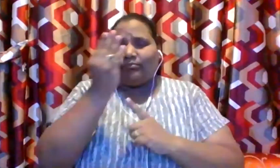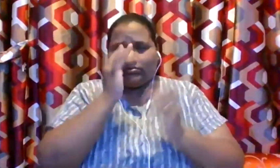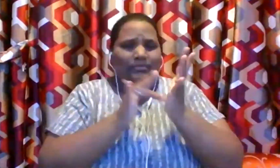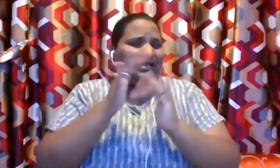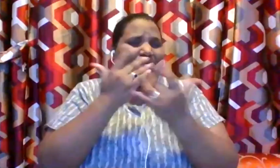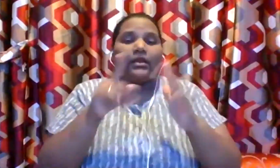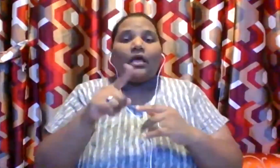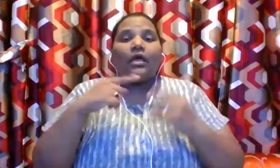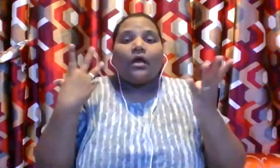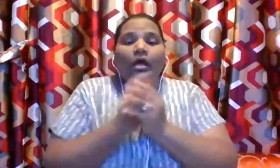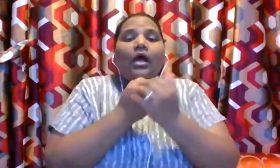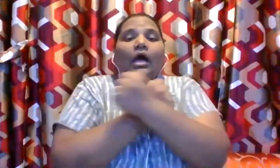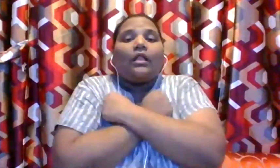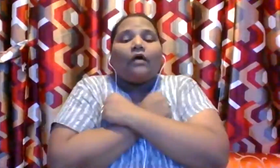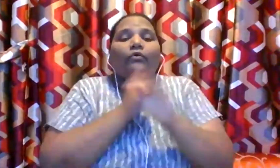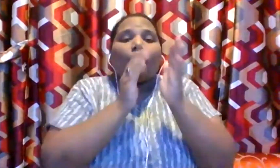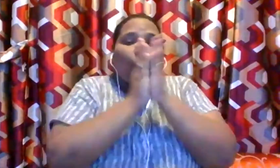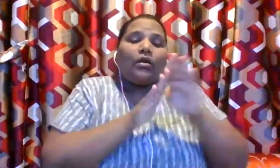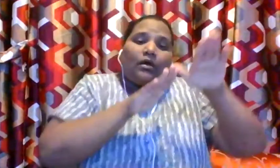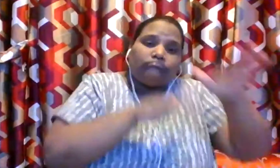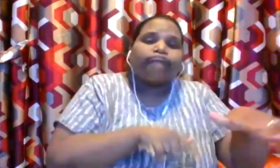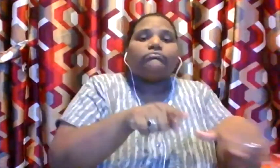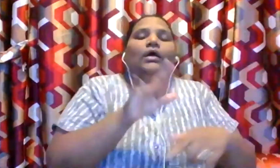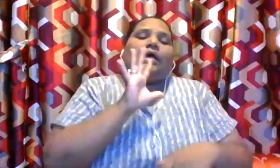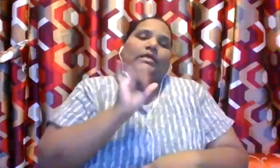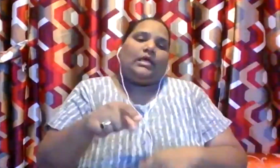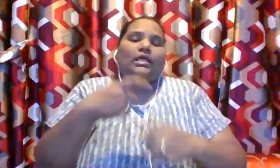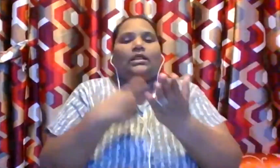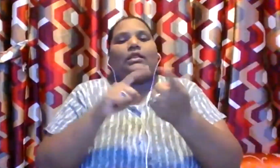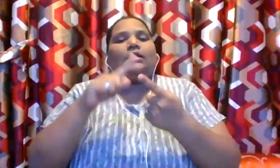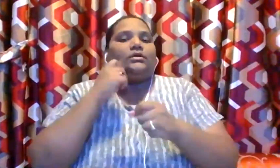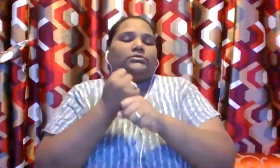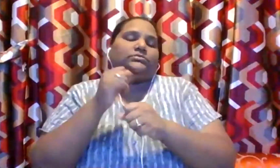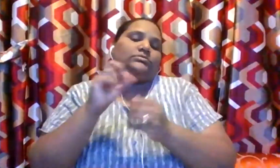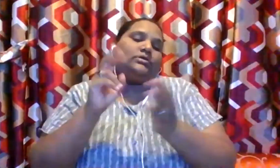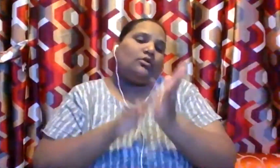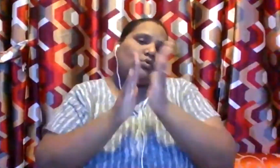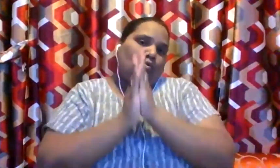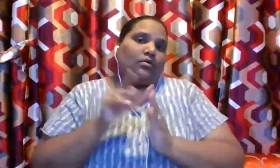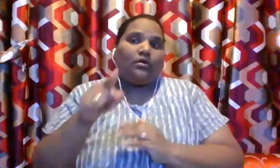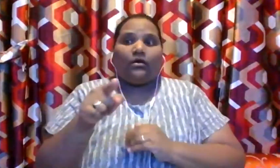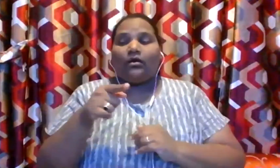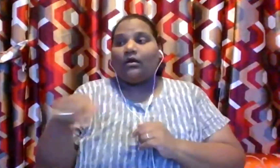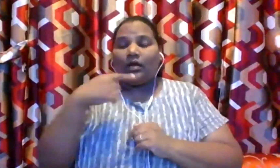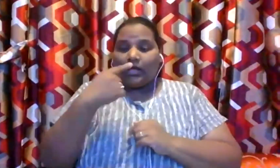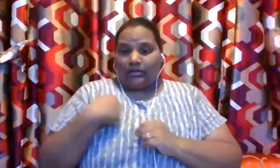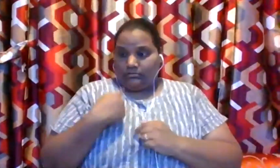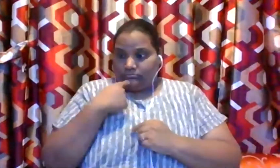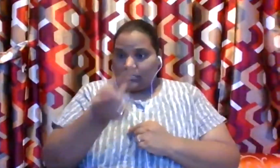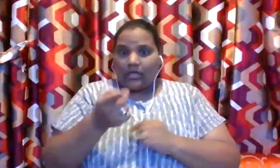So actually, my dear friends, there is nothing wrong in religion. No religion is bad. No religion is wrong. No